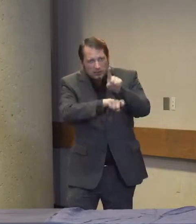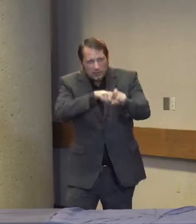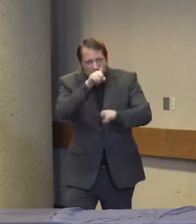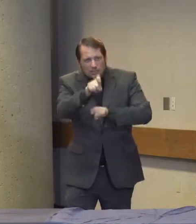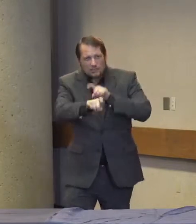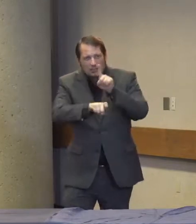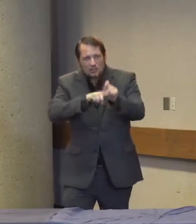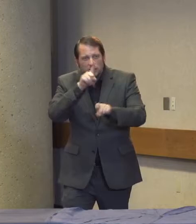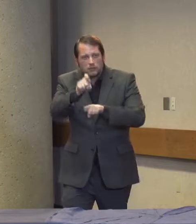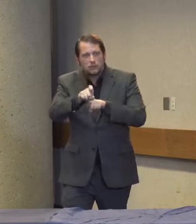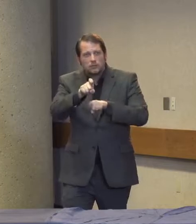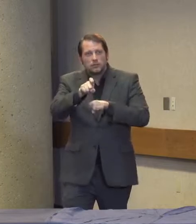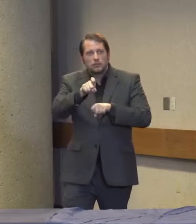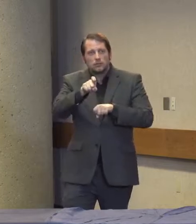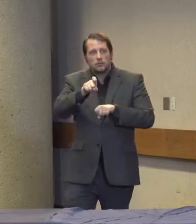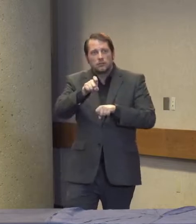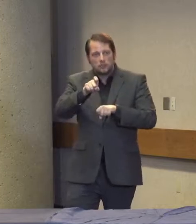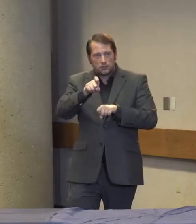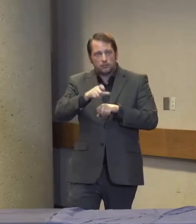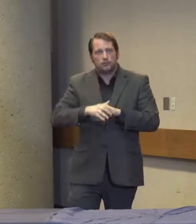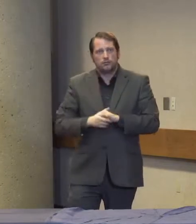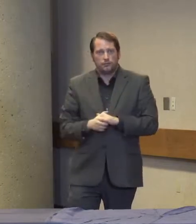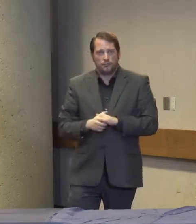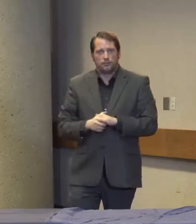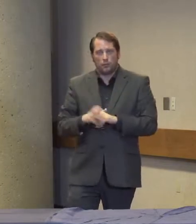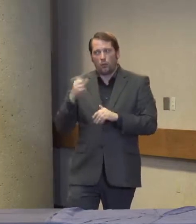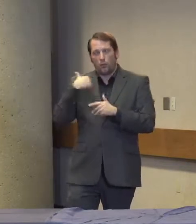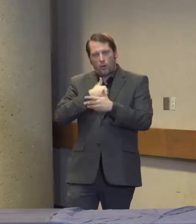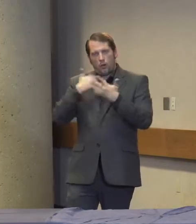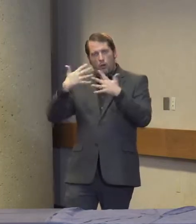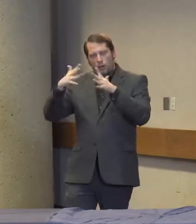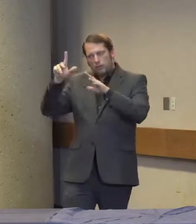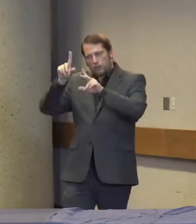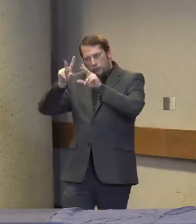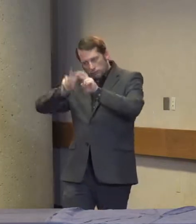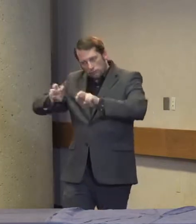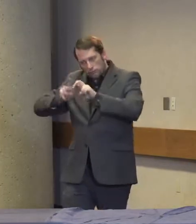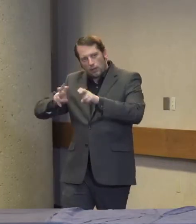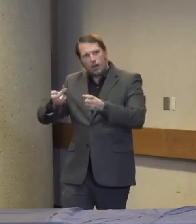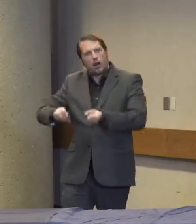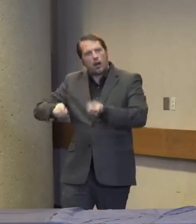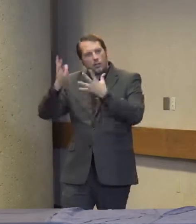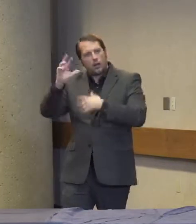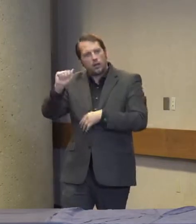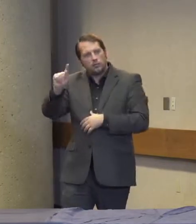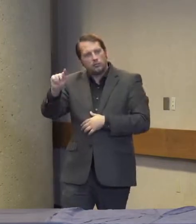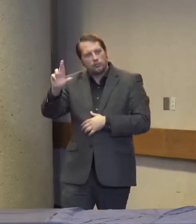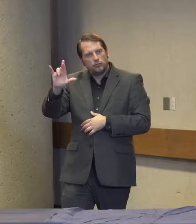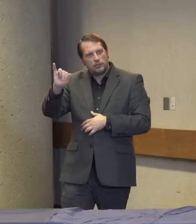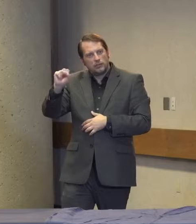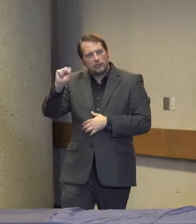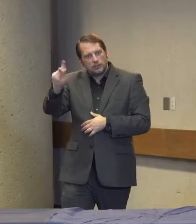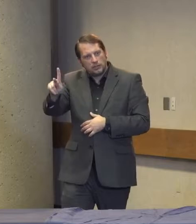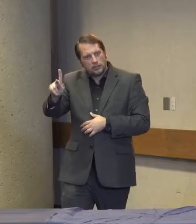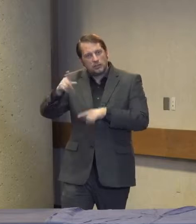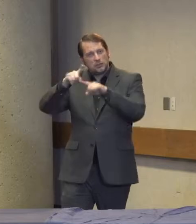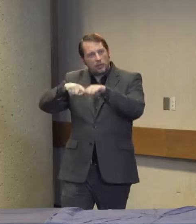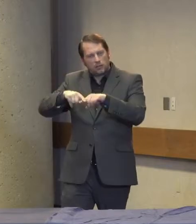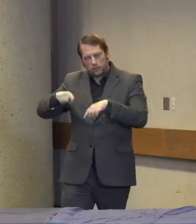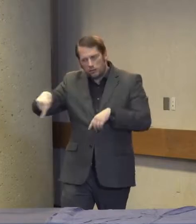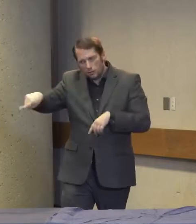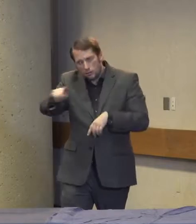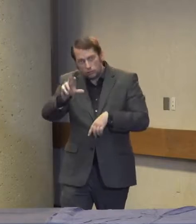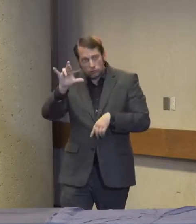the level of risk that others may have come, others may have based upon their contact that they've come into, they've had with the